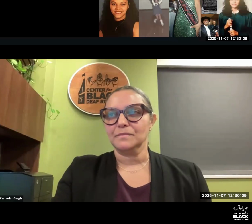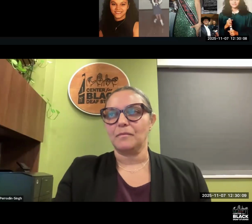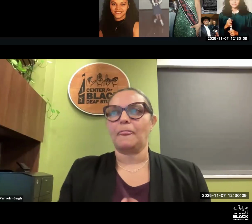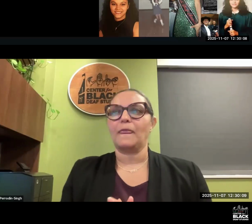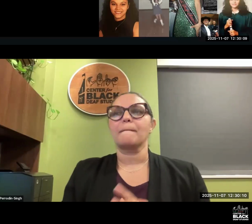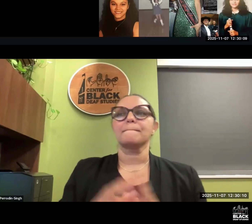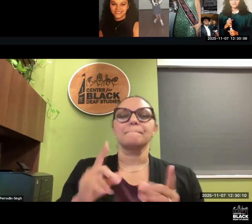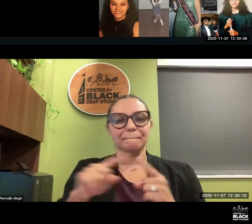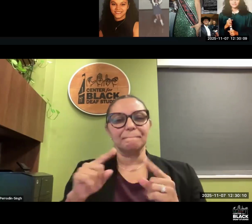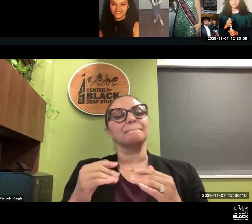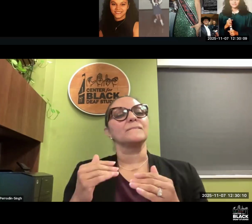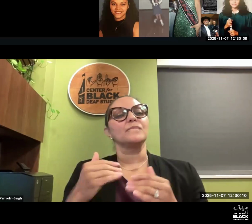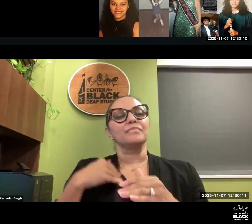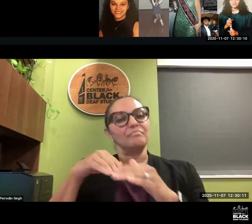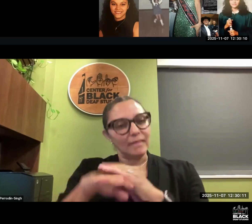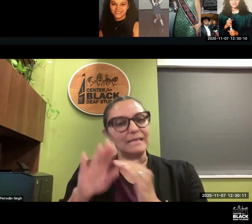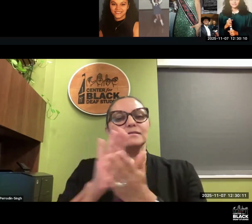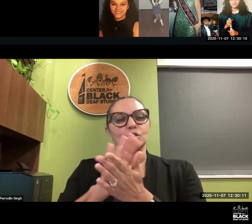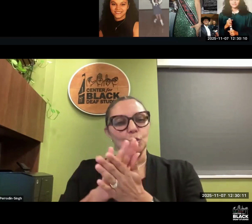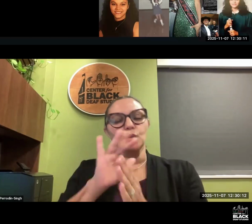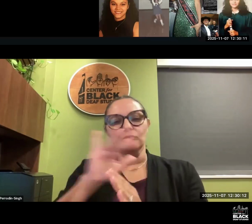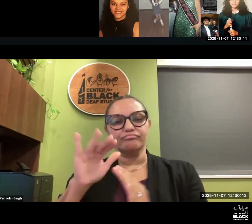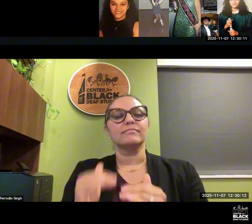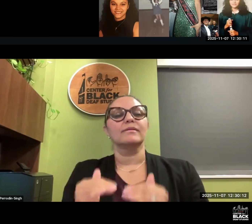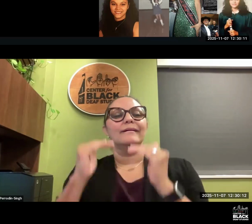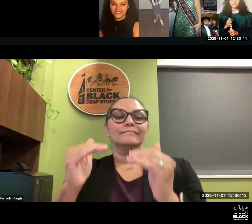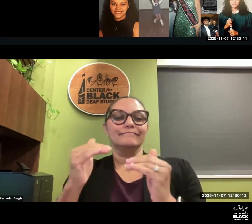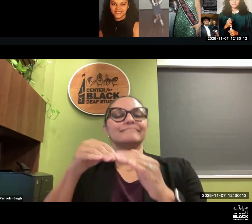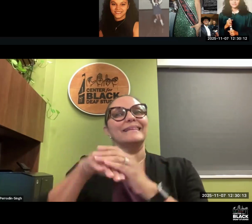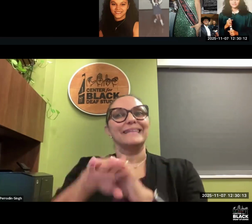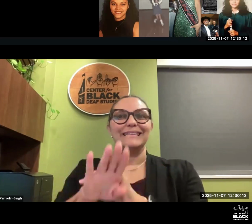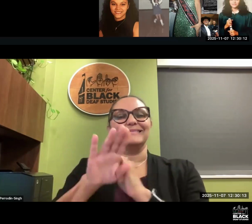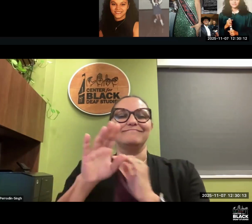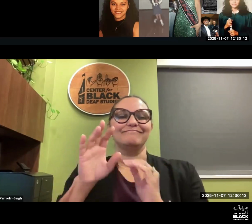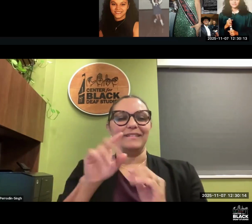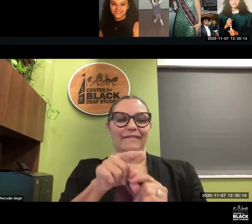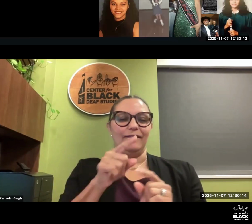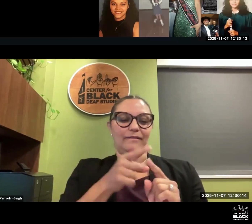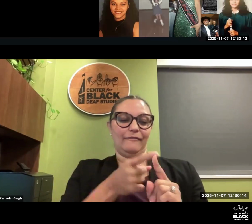understand her very clearly. So I remember those comments.